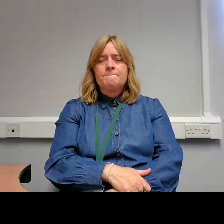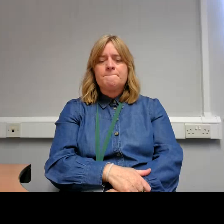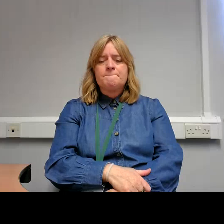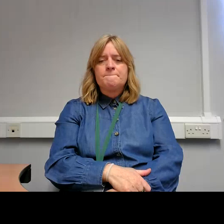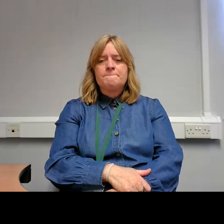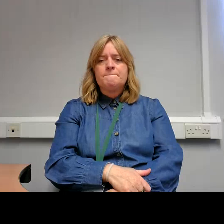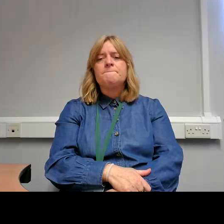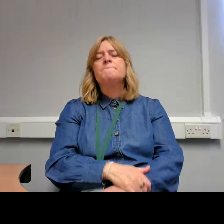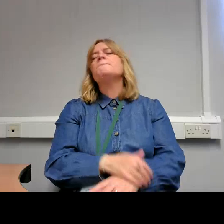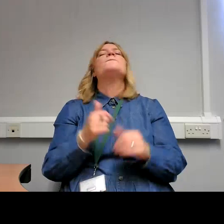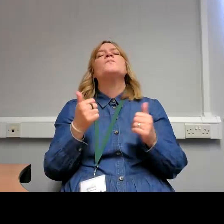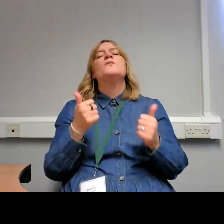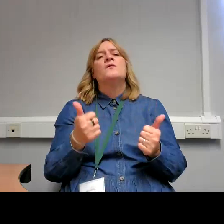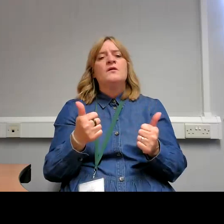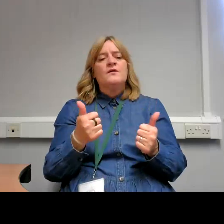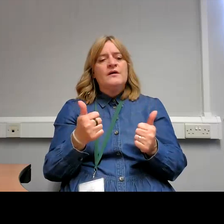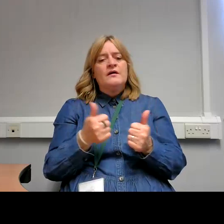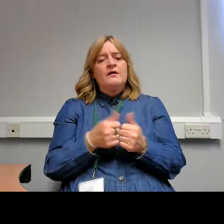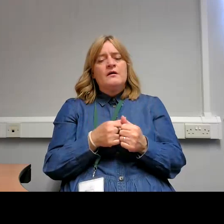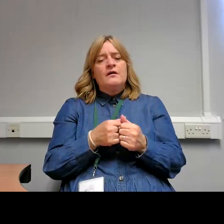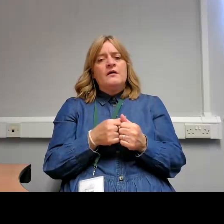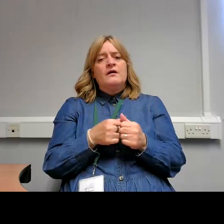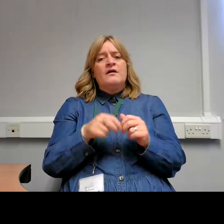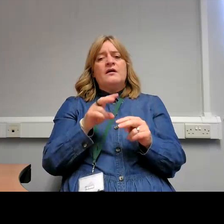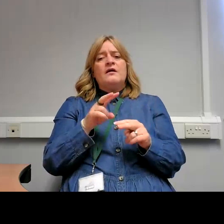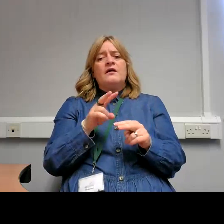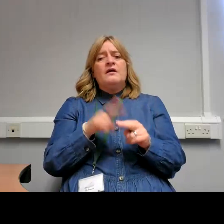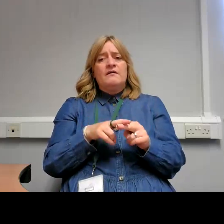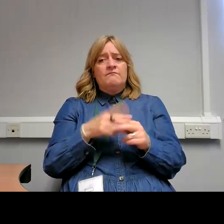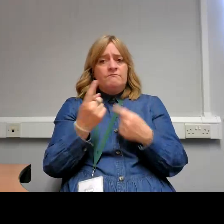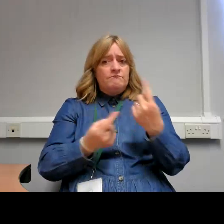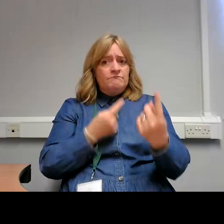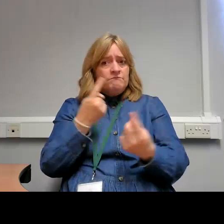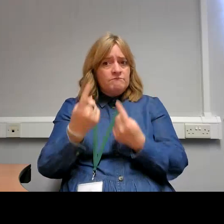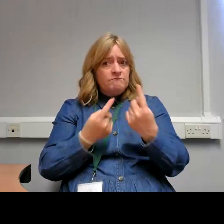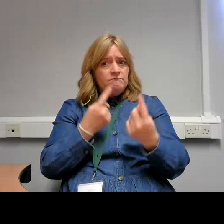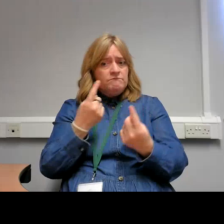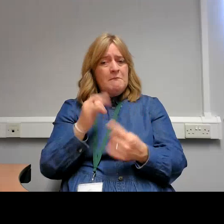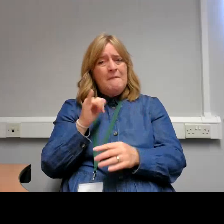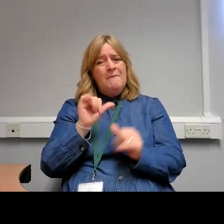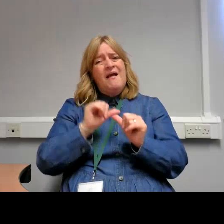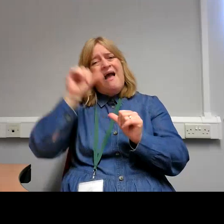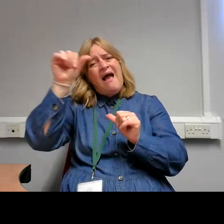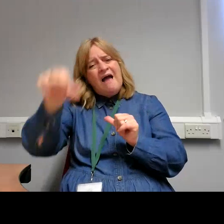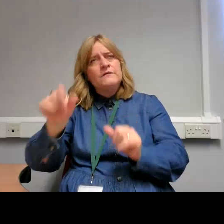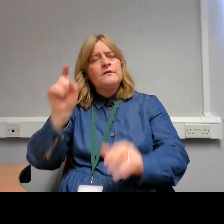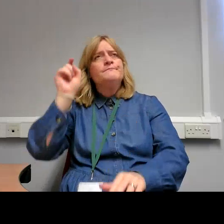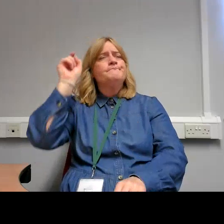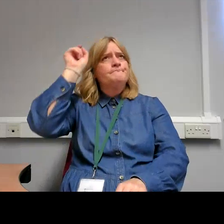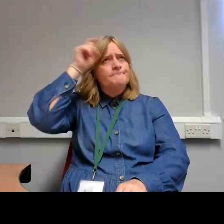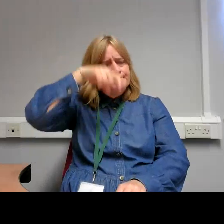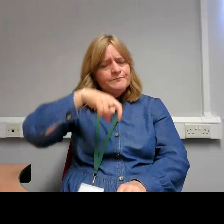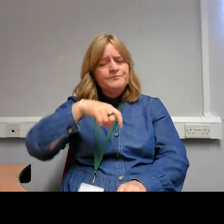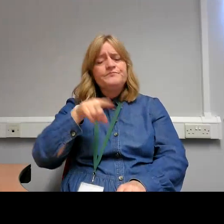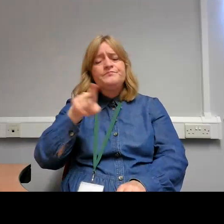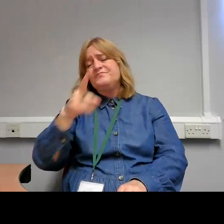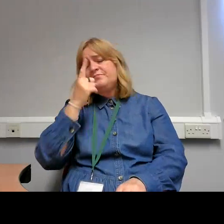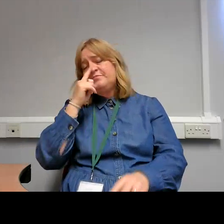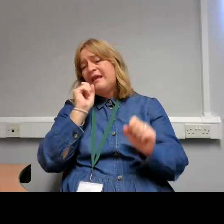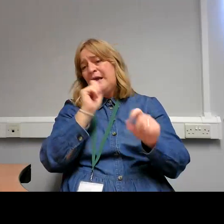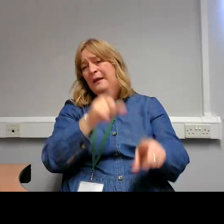Okay, so if anybody has any questions which you'd like answered afterwards, please do email